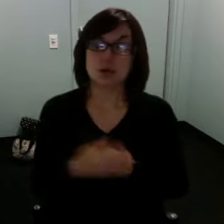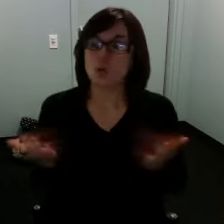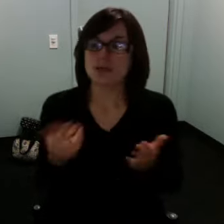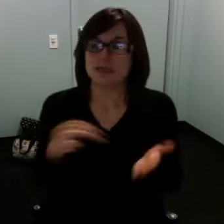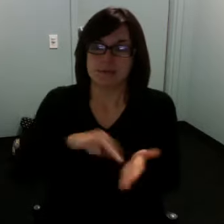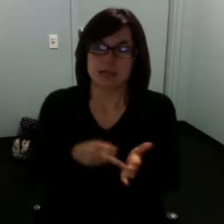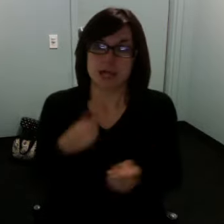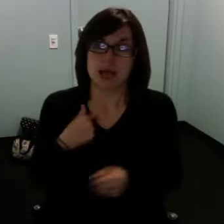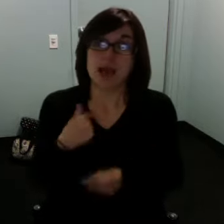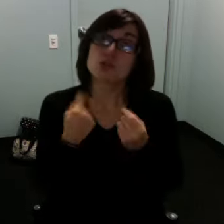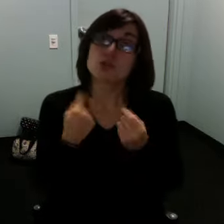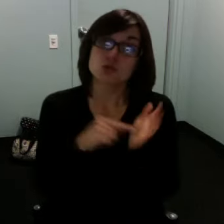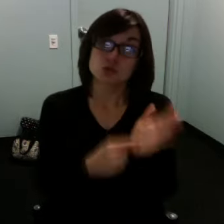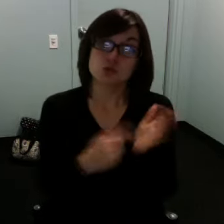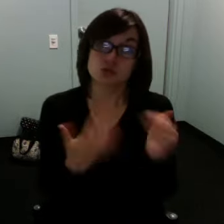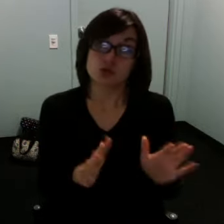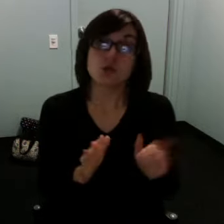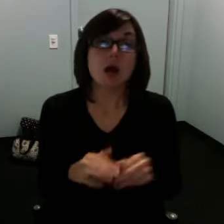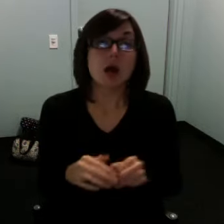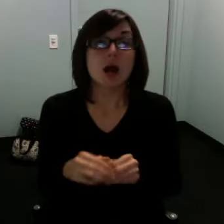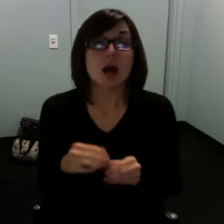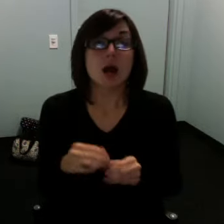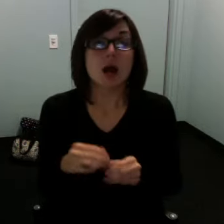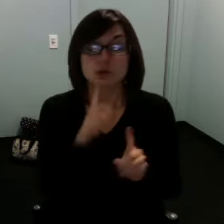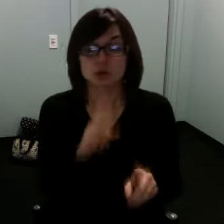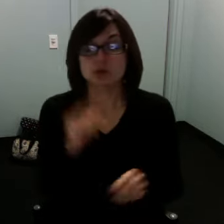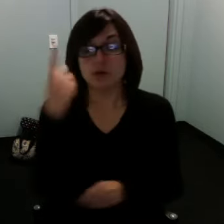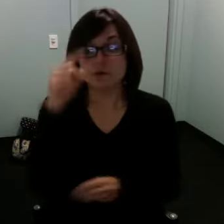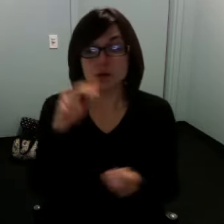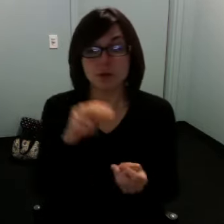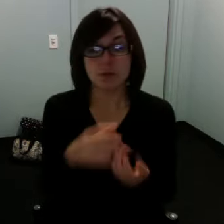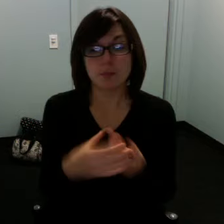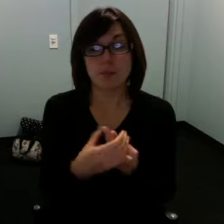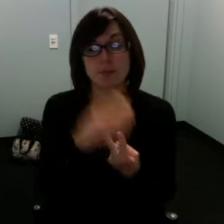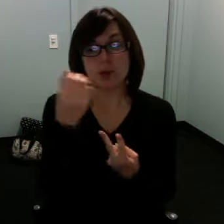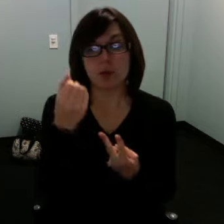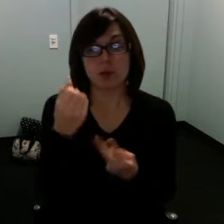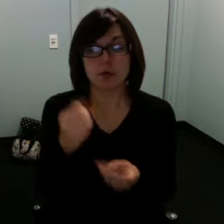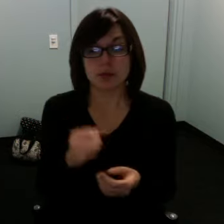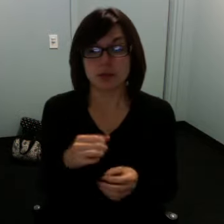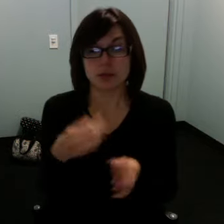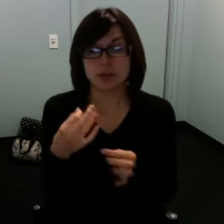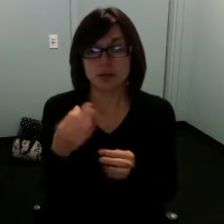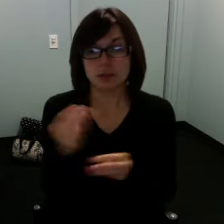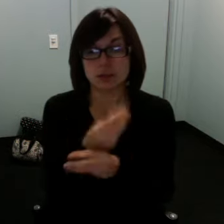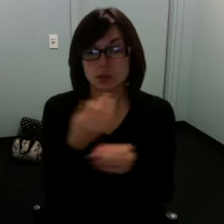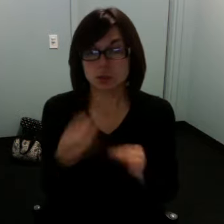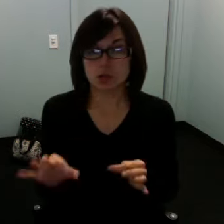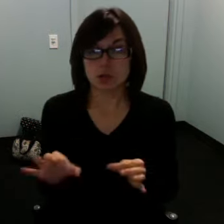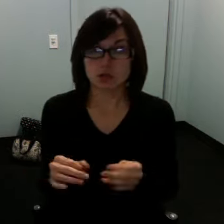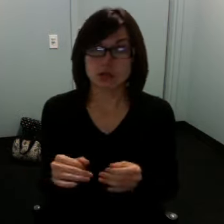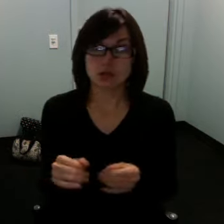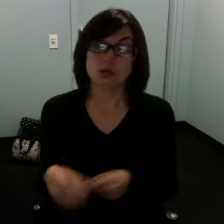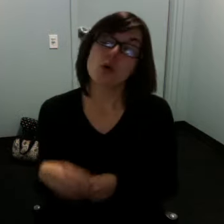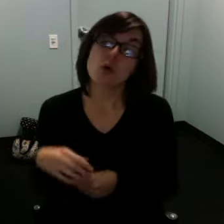for both equations in the system. And therefore, I say that 3, 1 is a solution of the whole